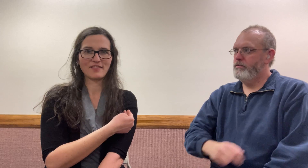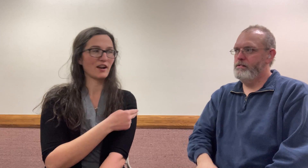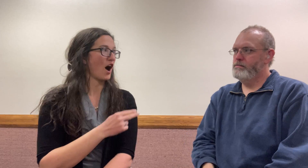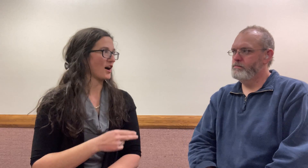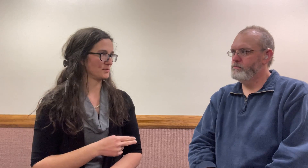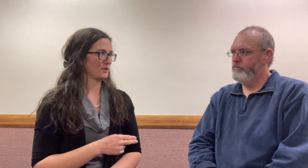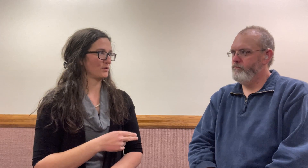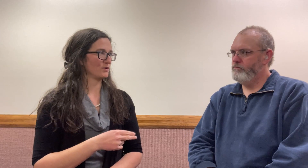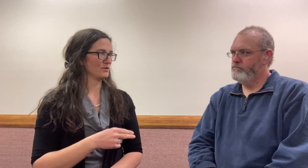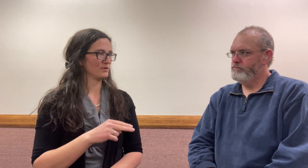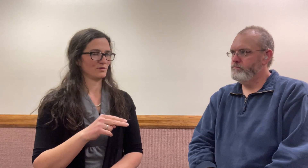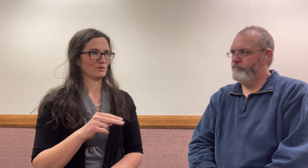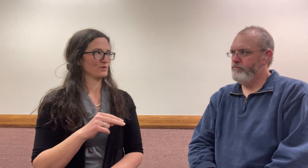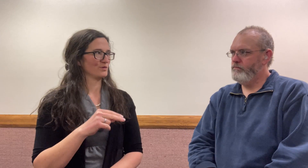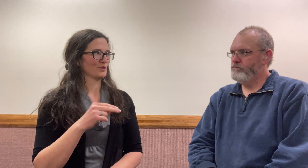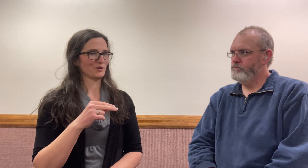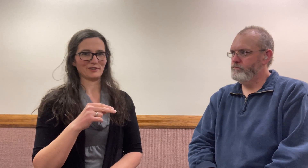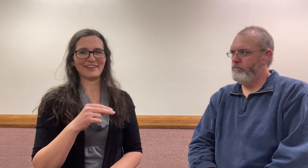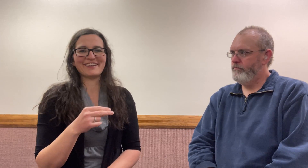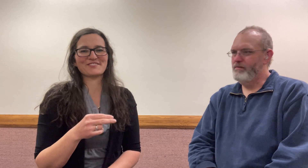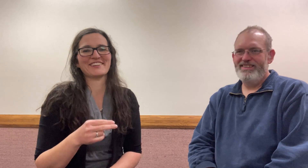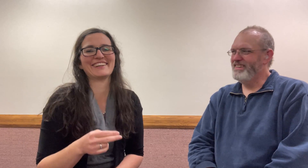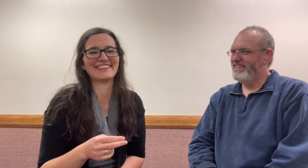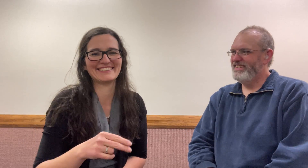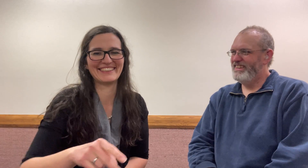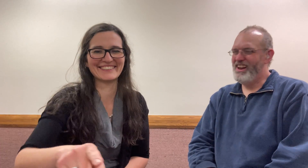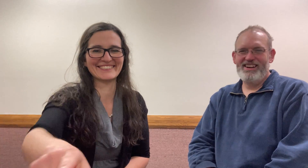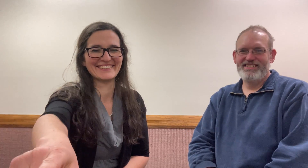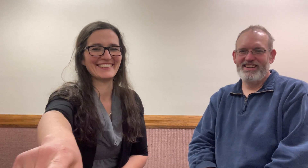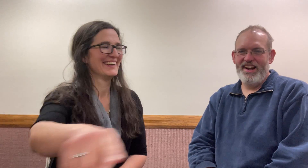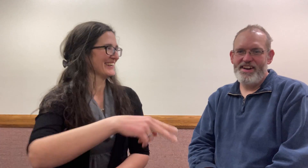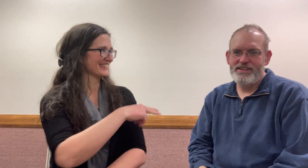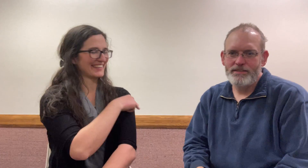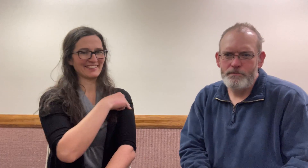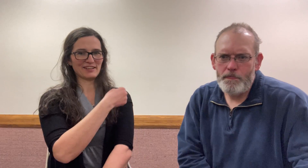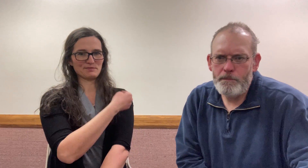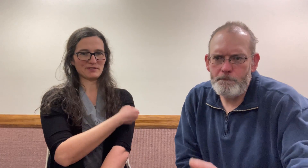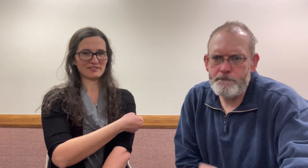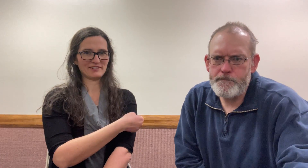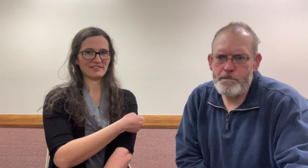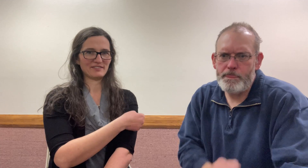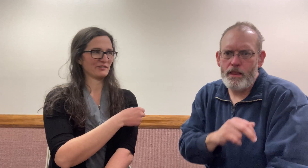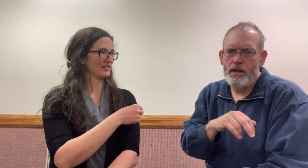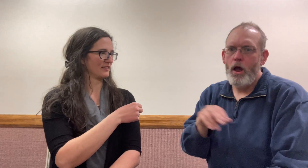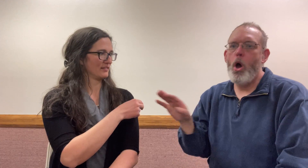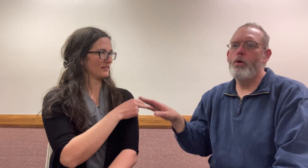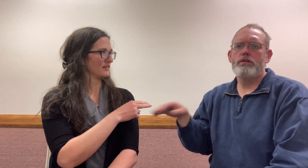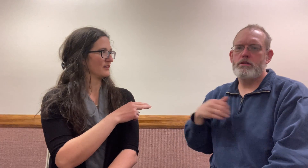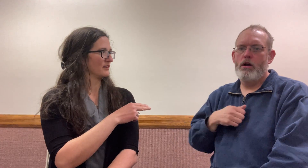then hospital. Oh, I forgot it now. Is that the hospital? With